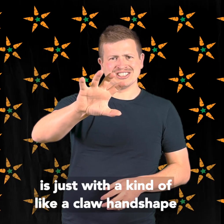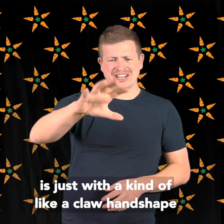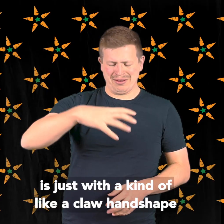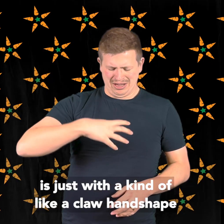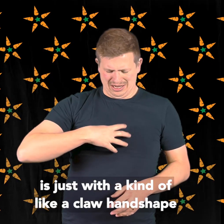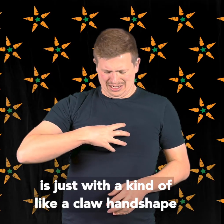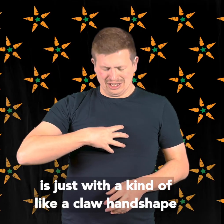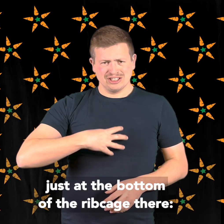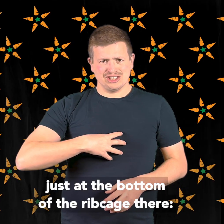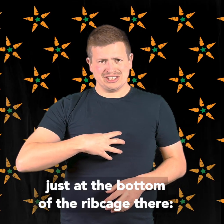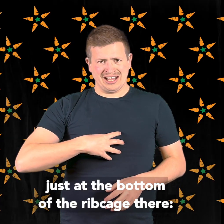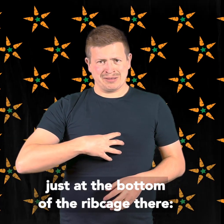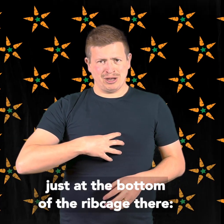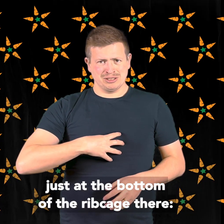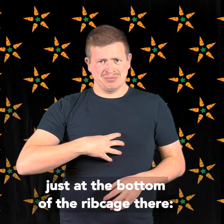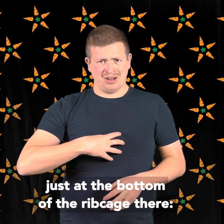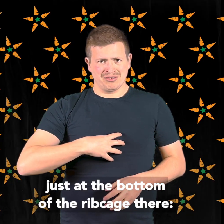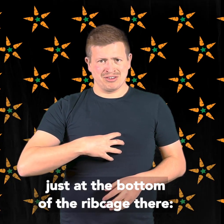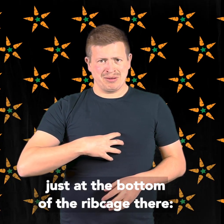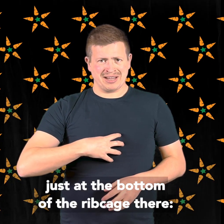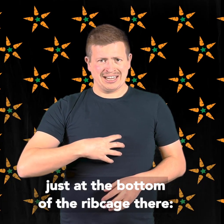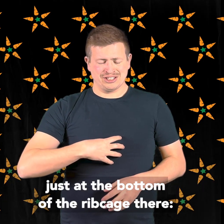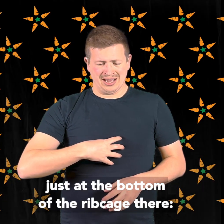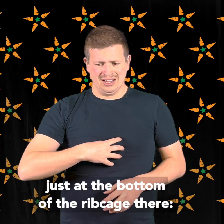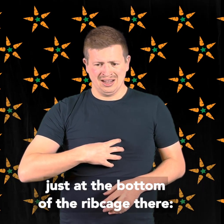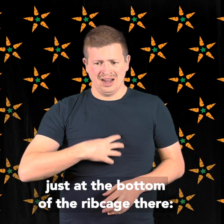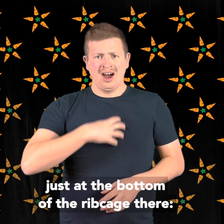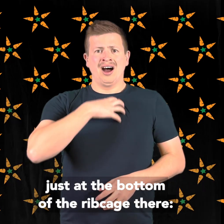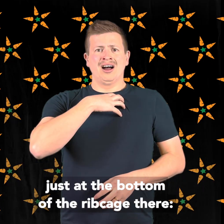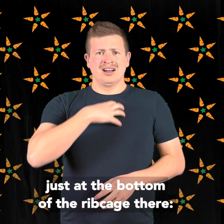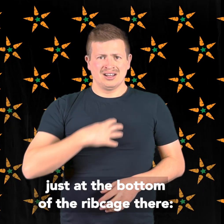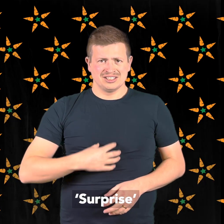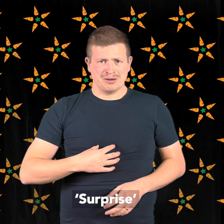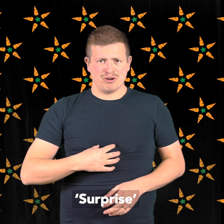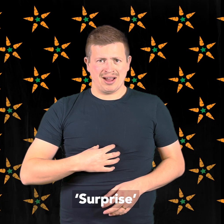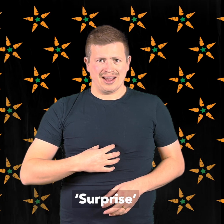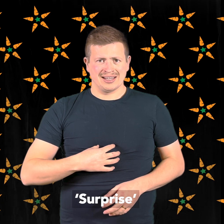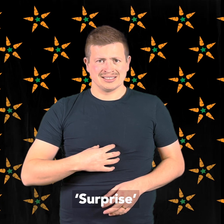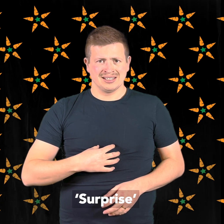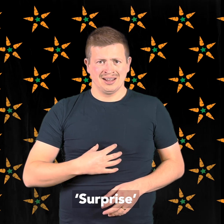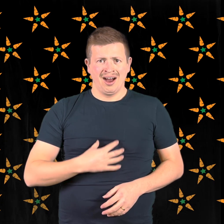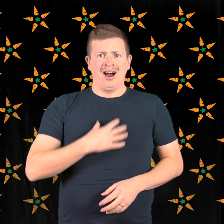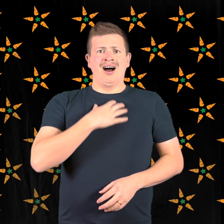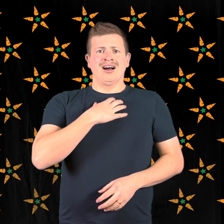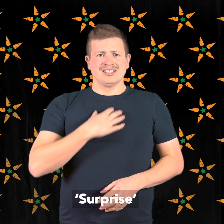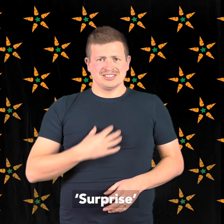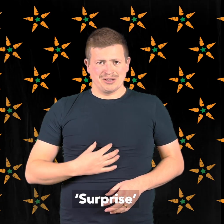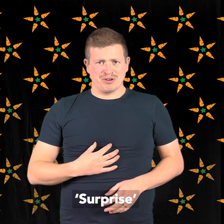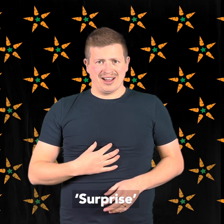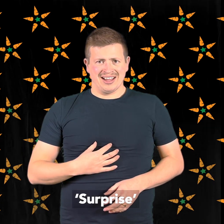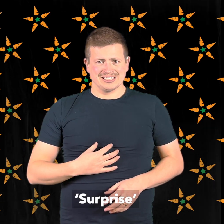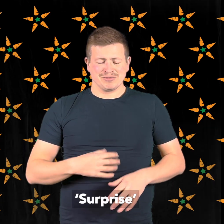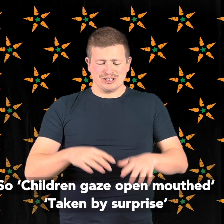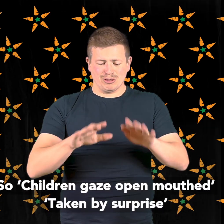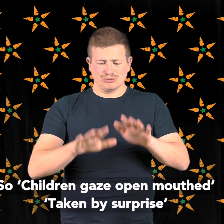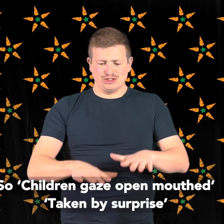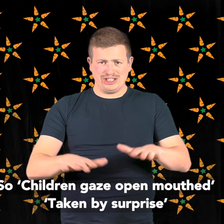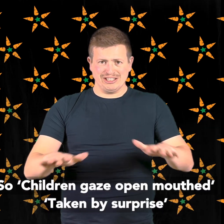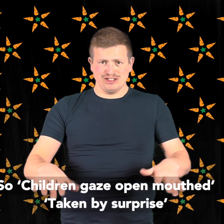handshake, just at the bottom of your ribcage there. Surprise, surprise. So